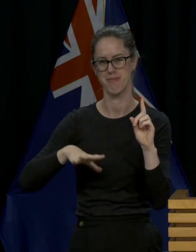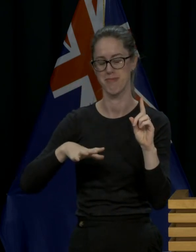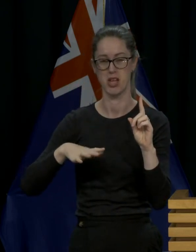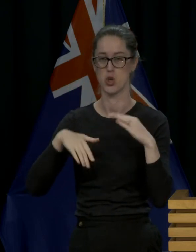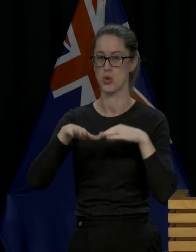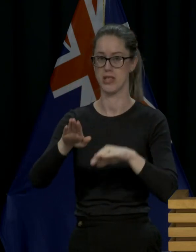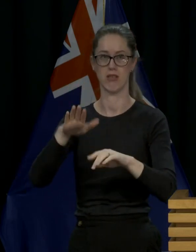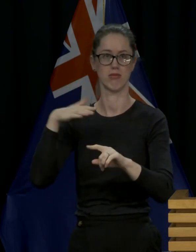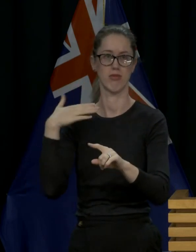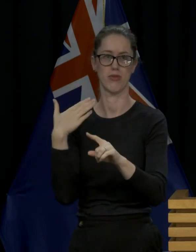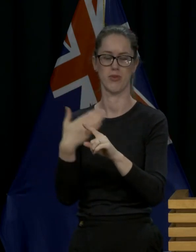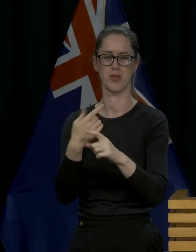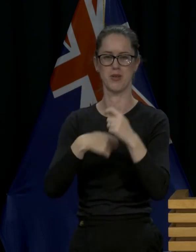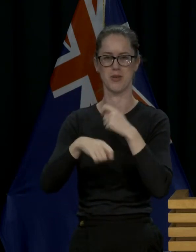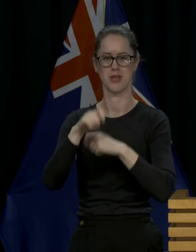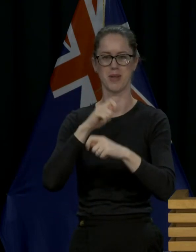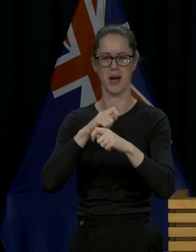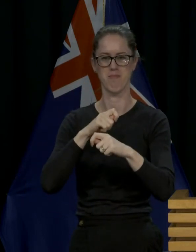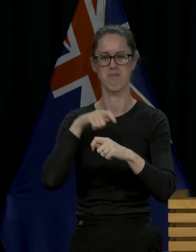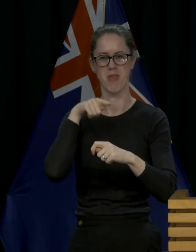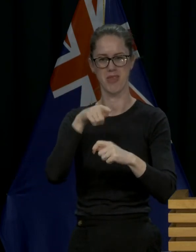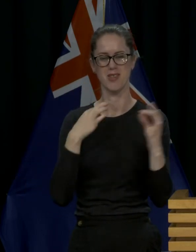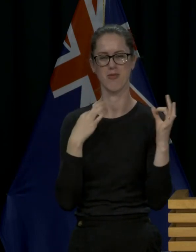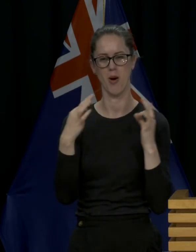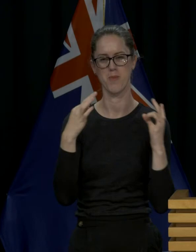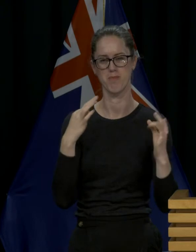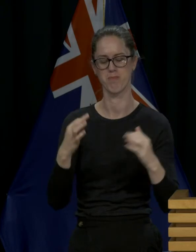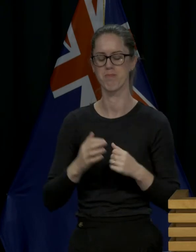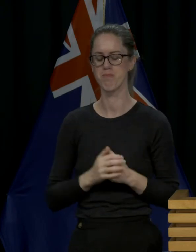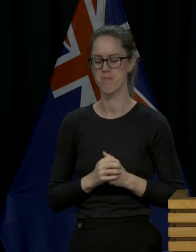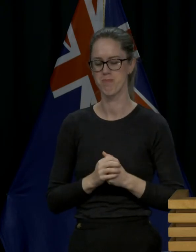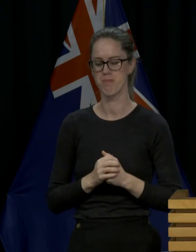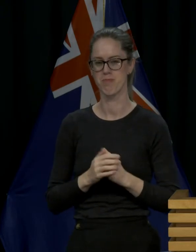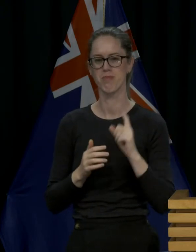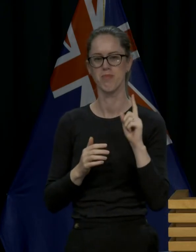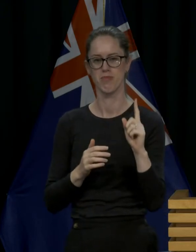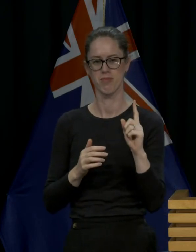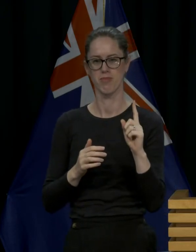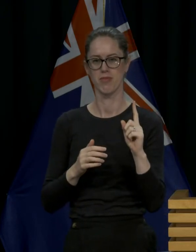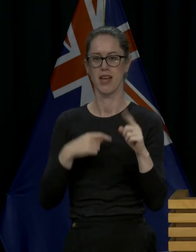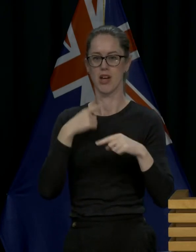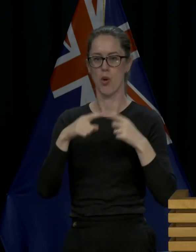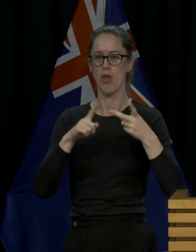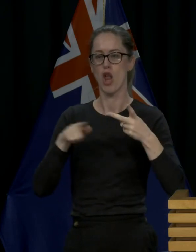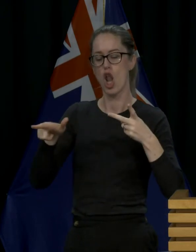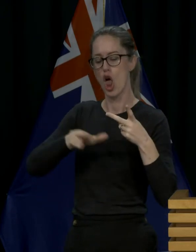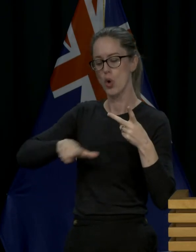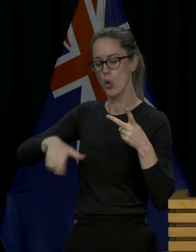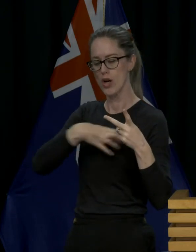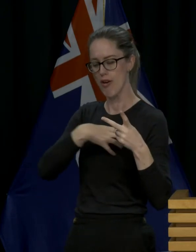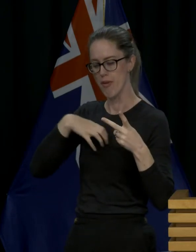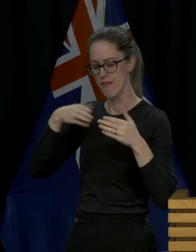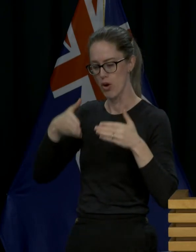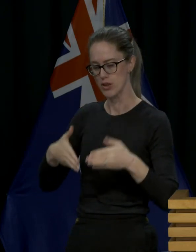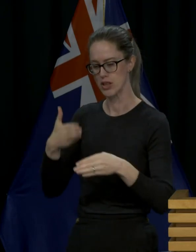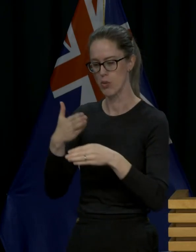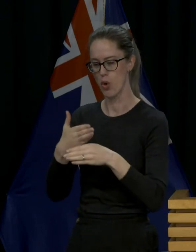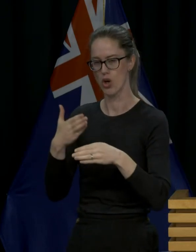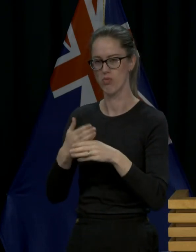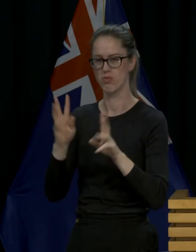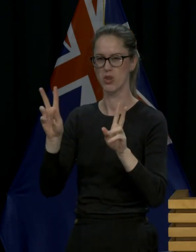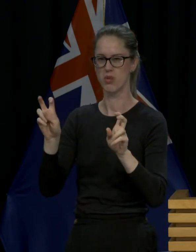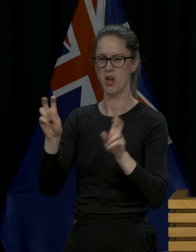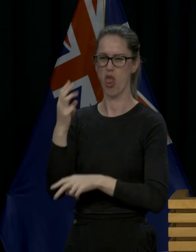nation's history to hold the portfolio. She will hold on to local government, continuing the work started on Three